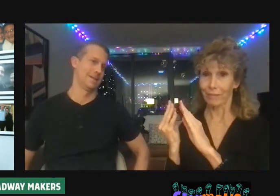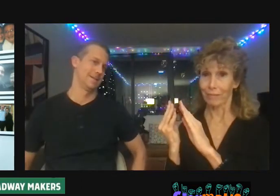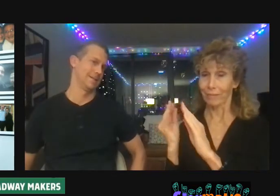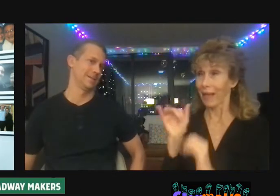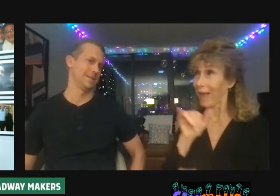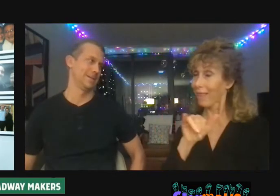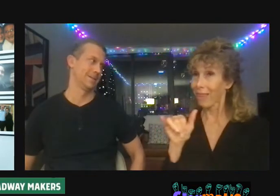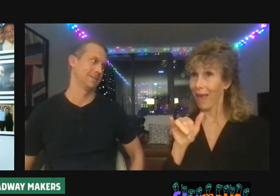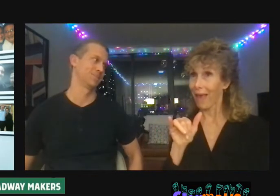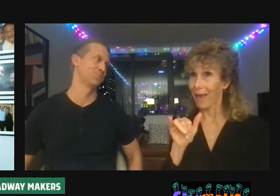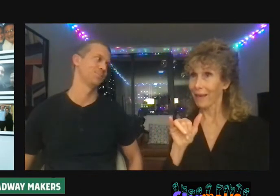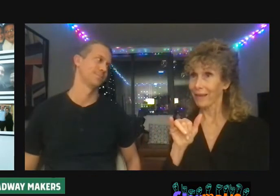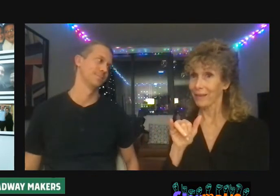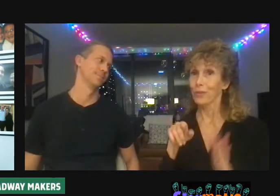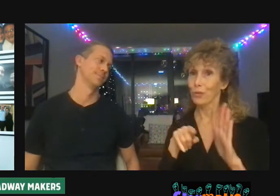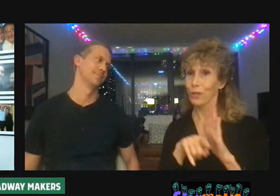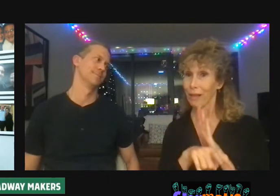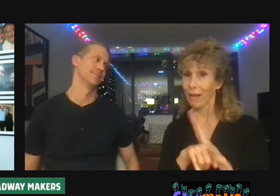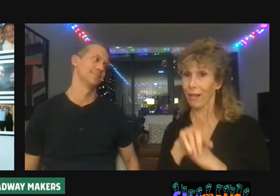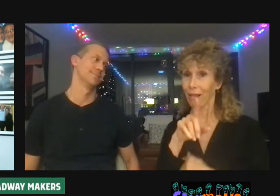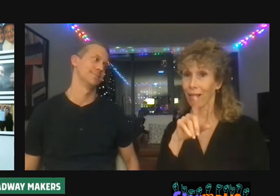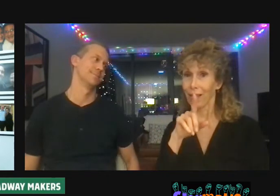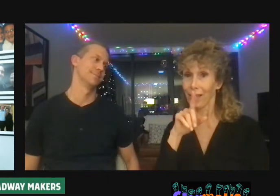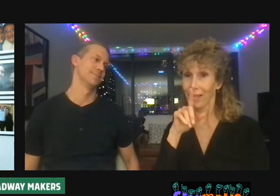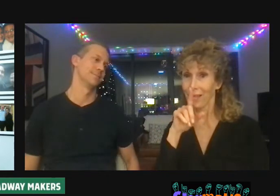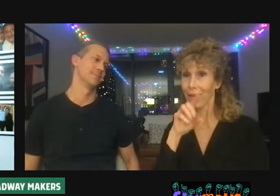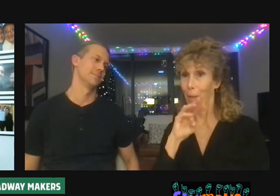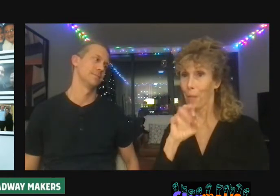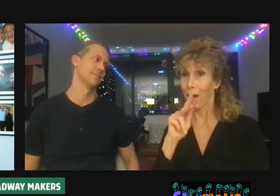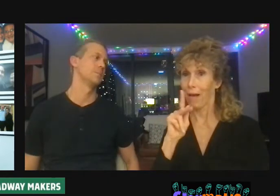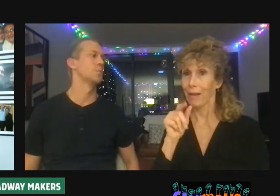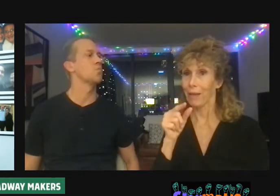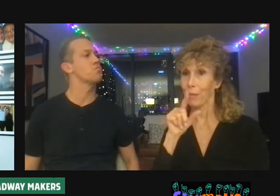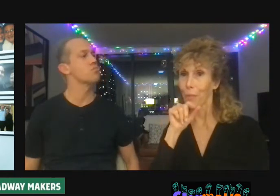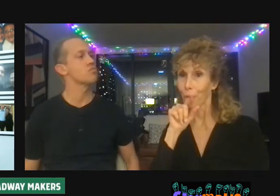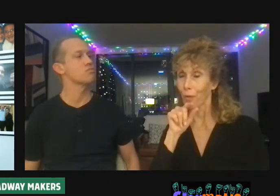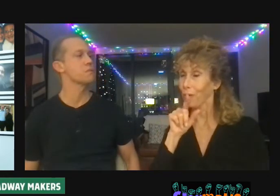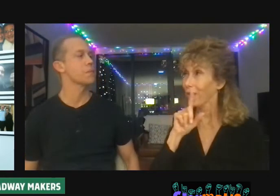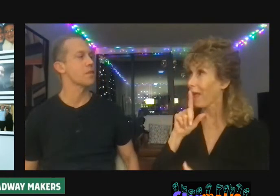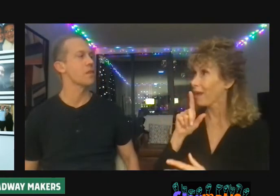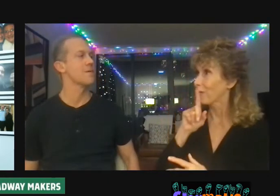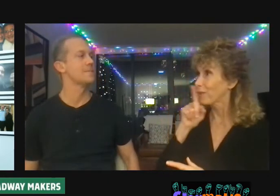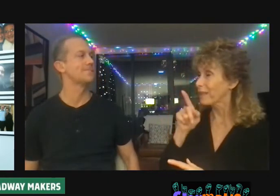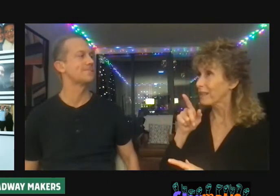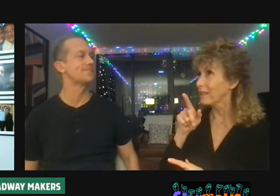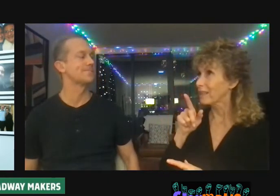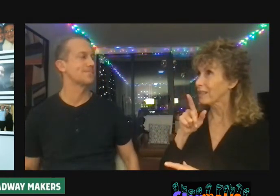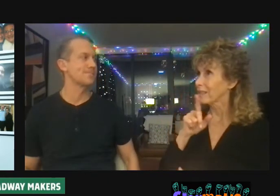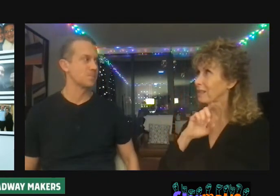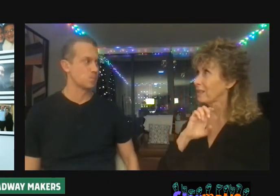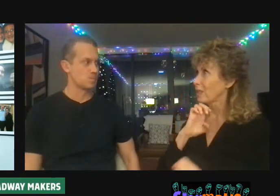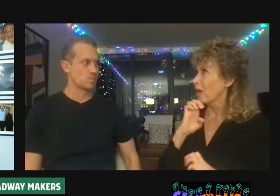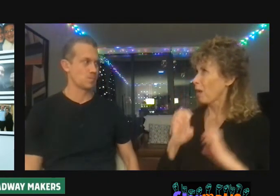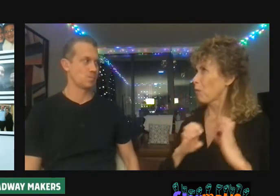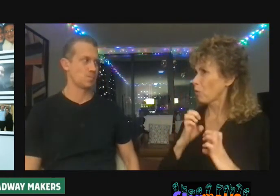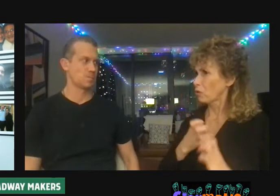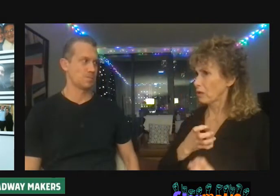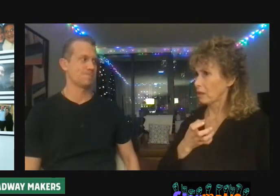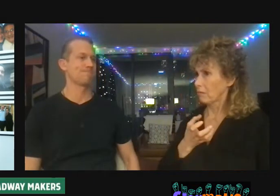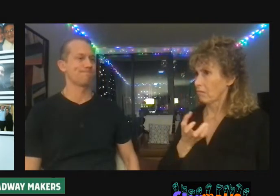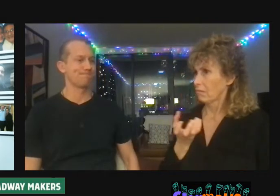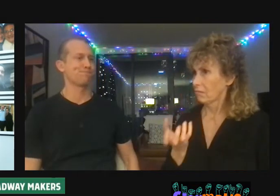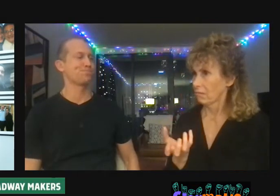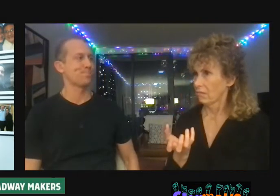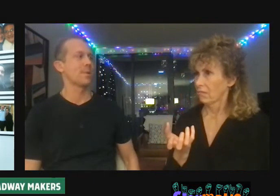Kill a Mockingbird, that are such emotionally charged shows,